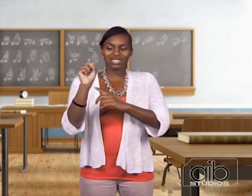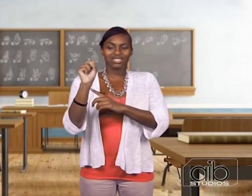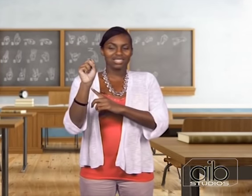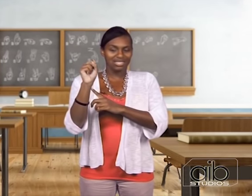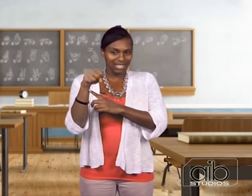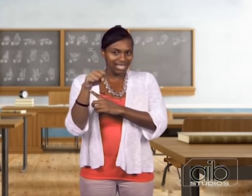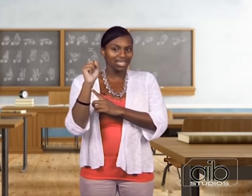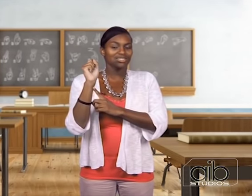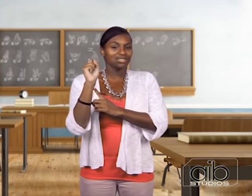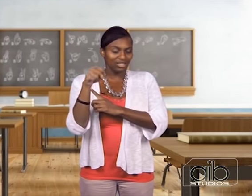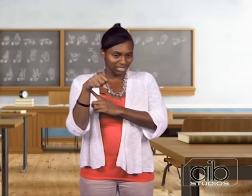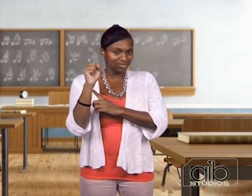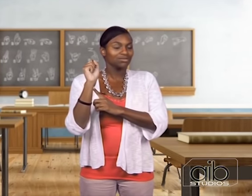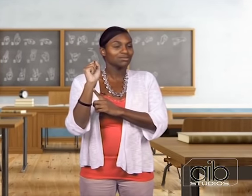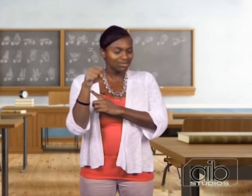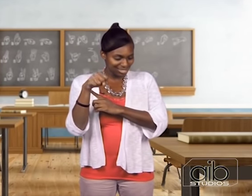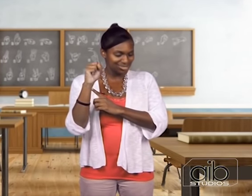because this is like a head is nodding. Yes.